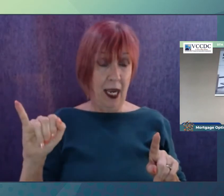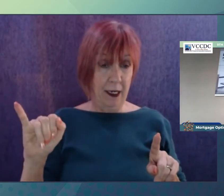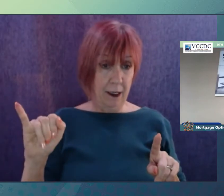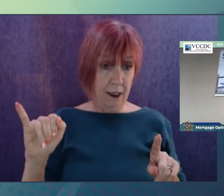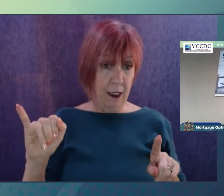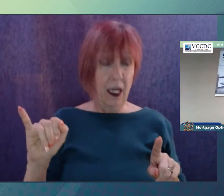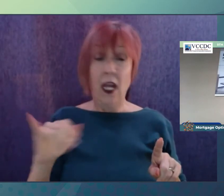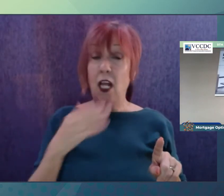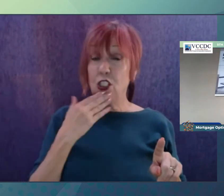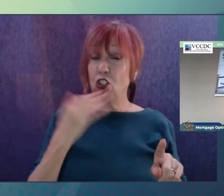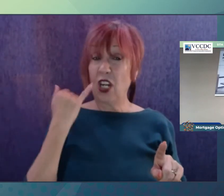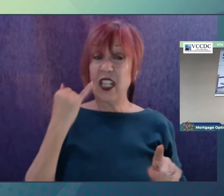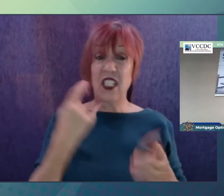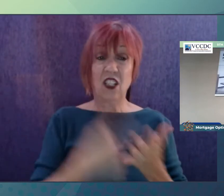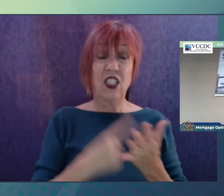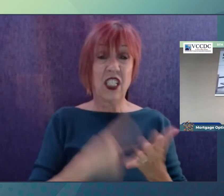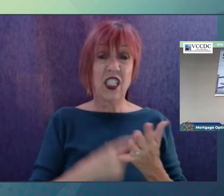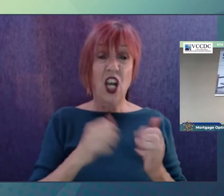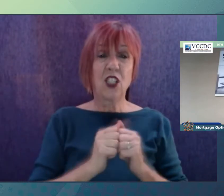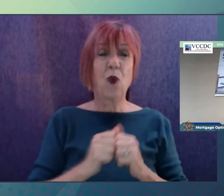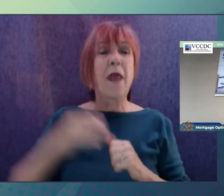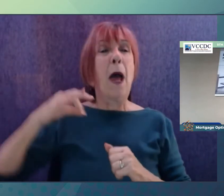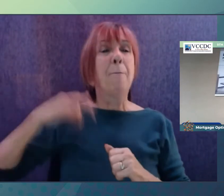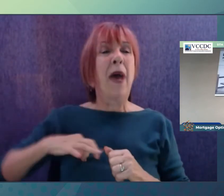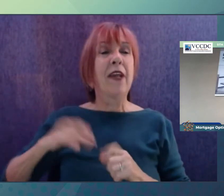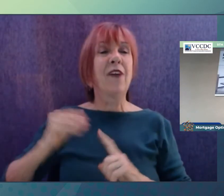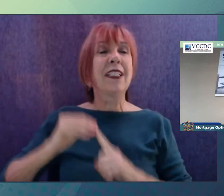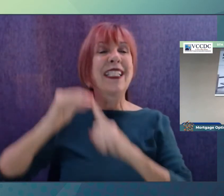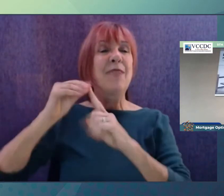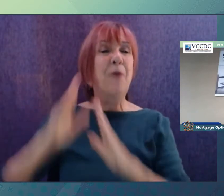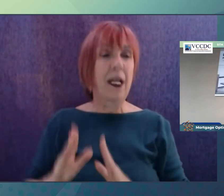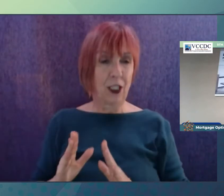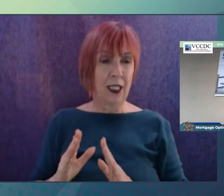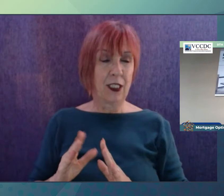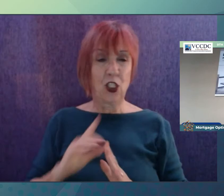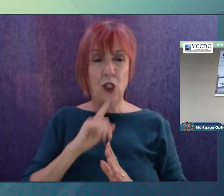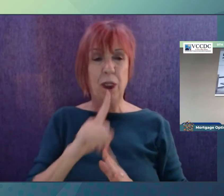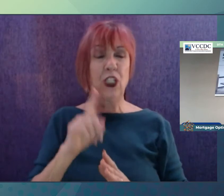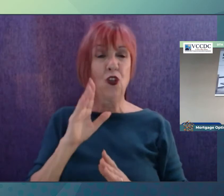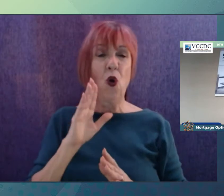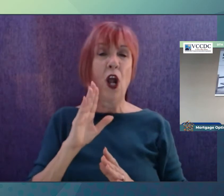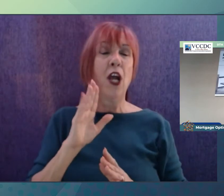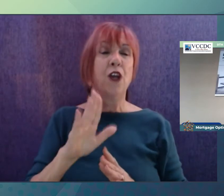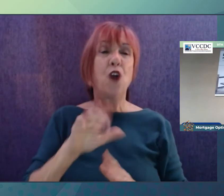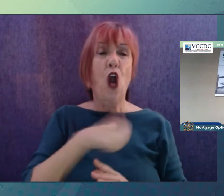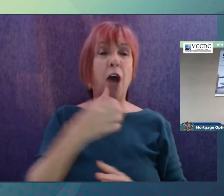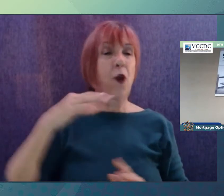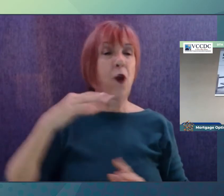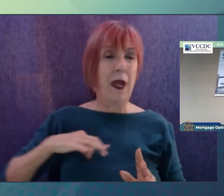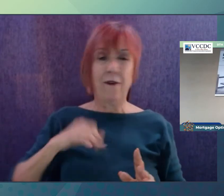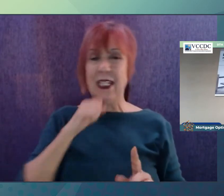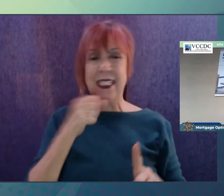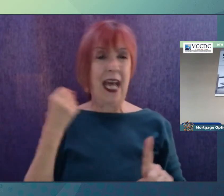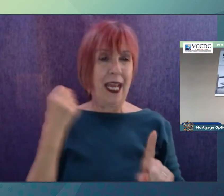to discuss this with a benefits specialist to make sure your eligibility won't be compromised before you apply for a reverse